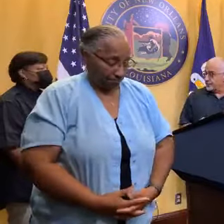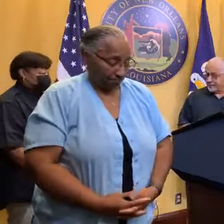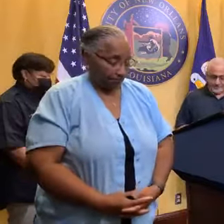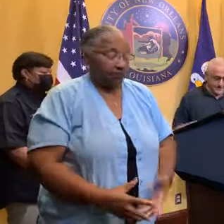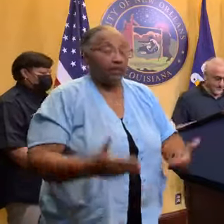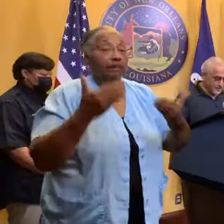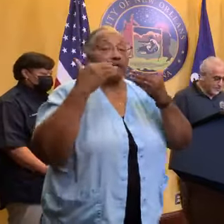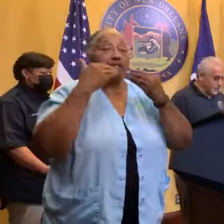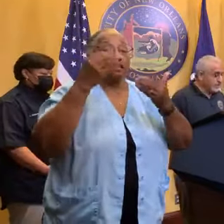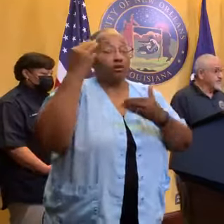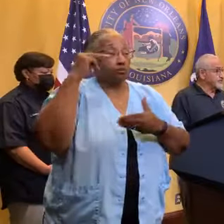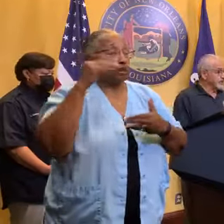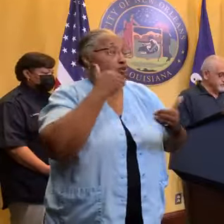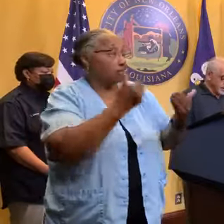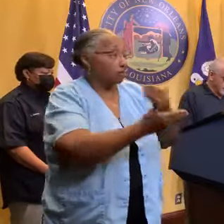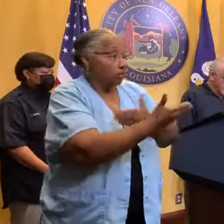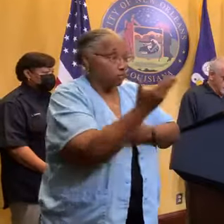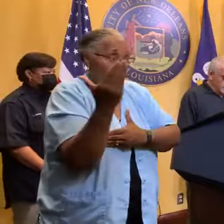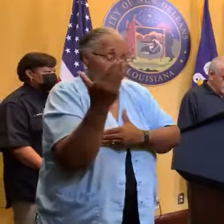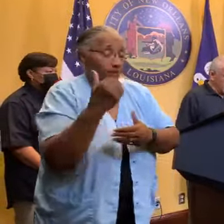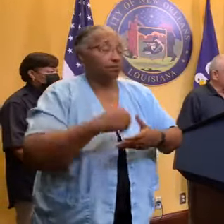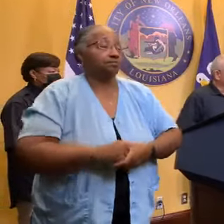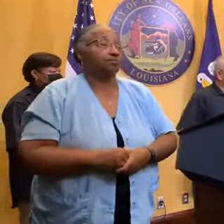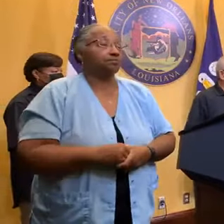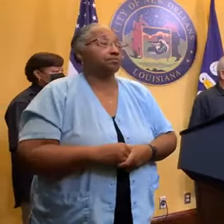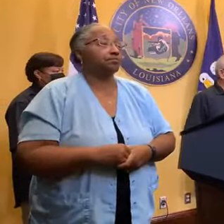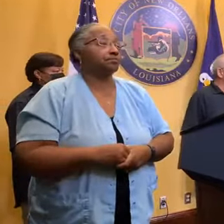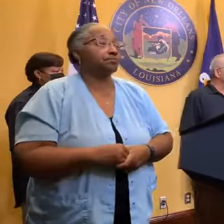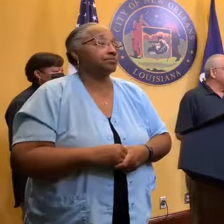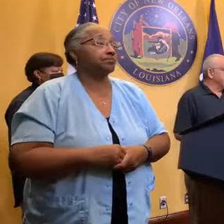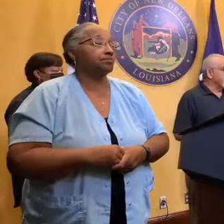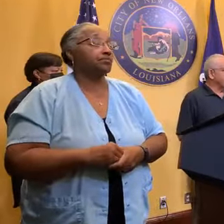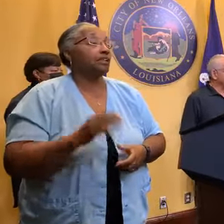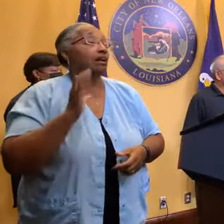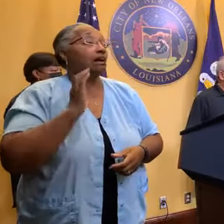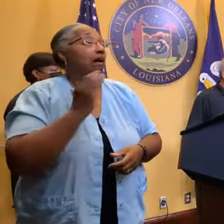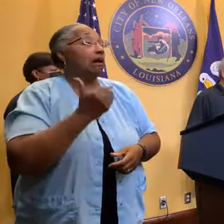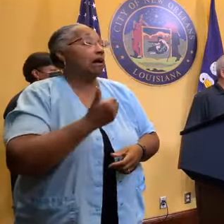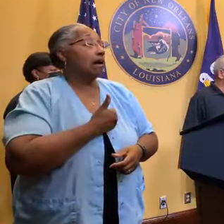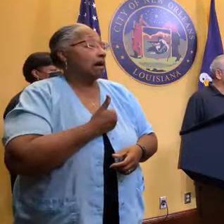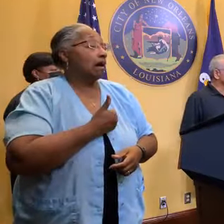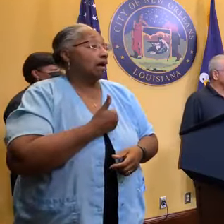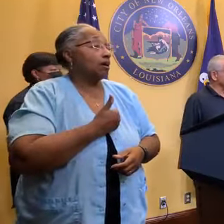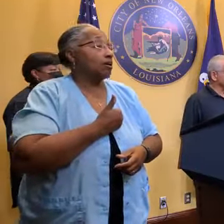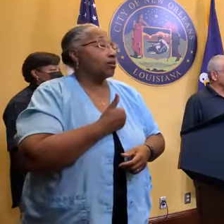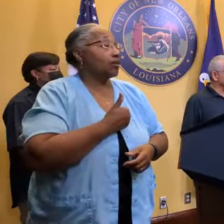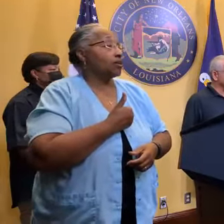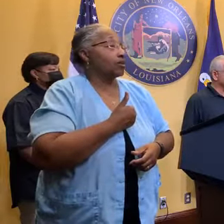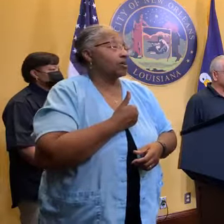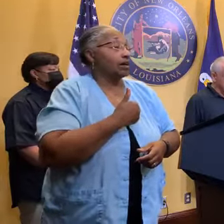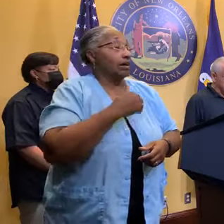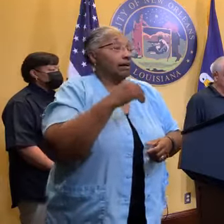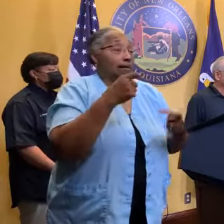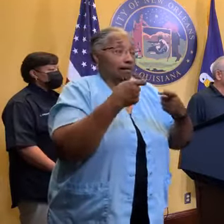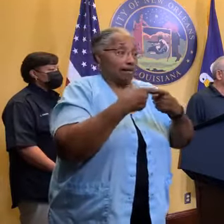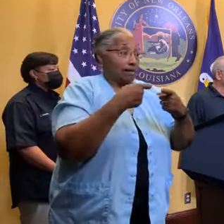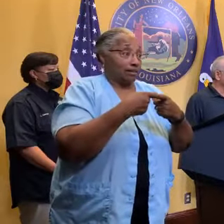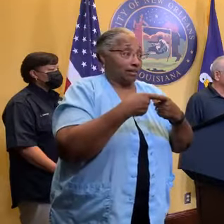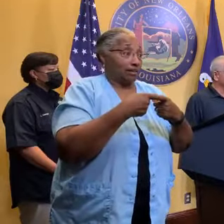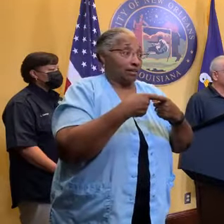Thank you, Mayor. Good morning, everyone. Our pumping and power status remains the same as yesterday, but